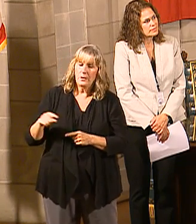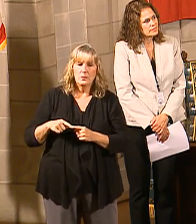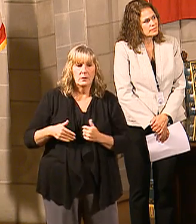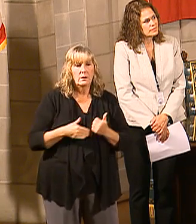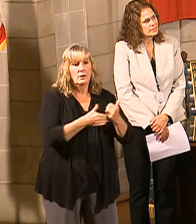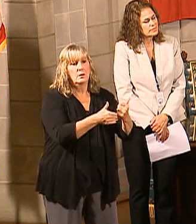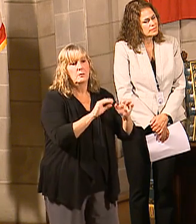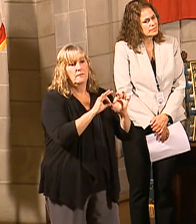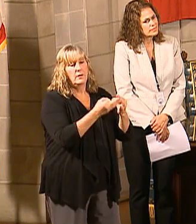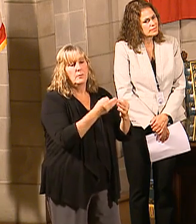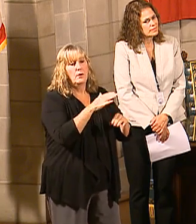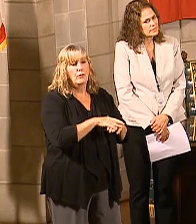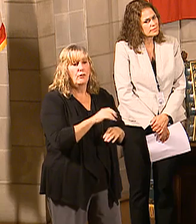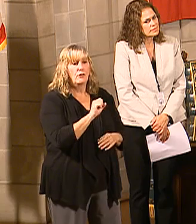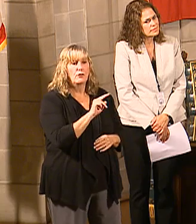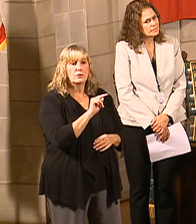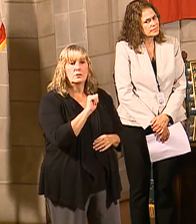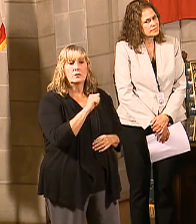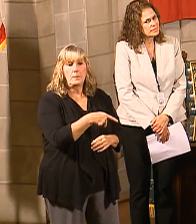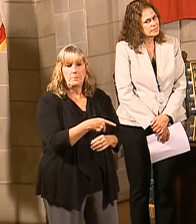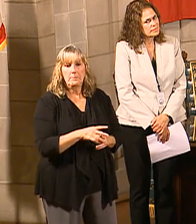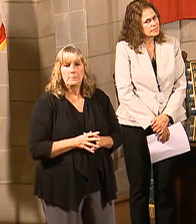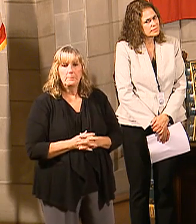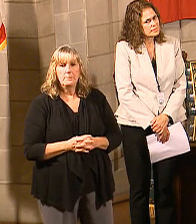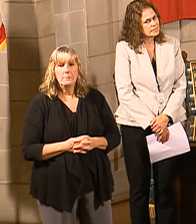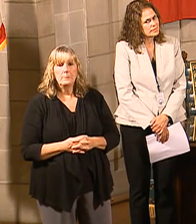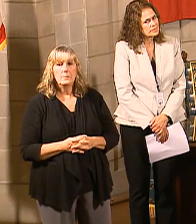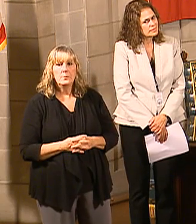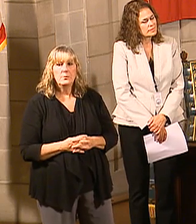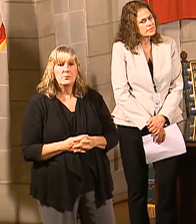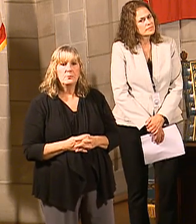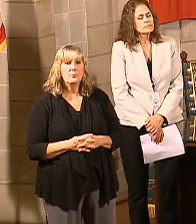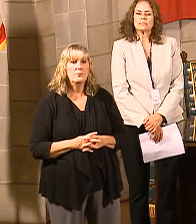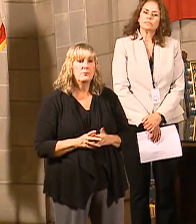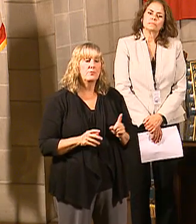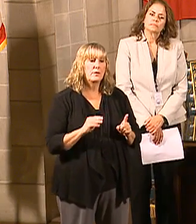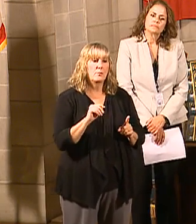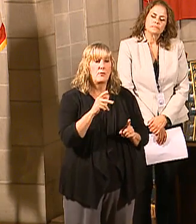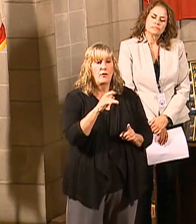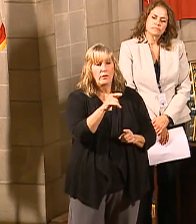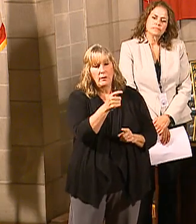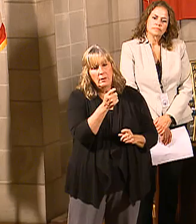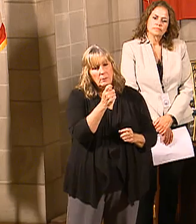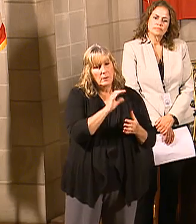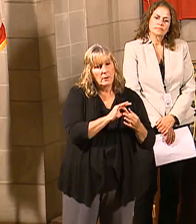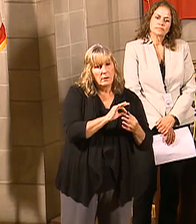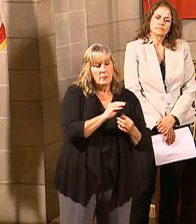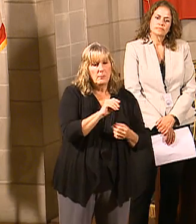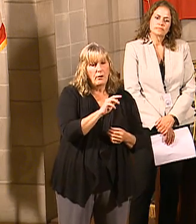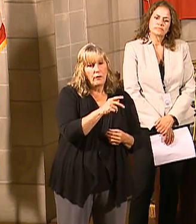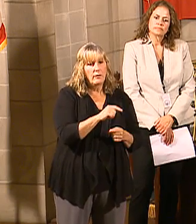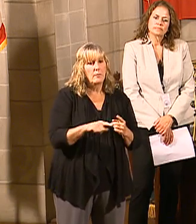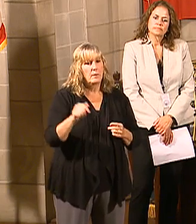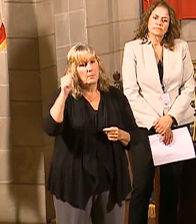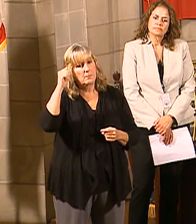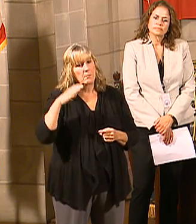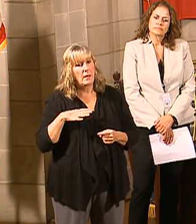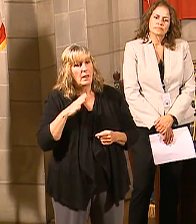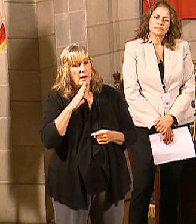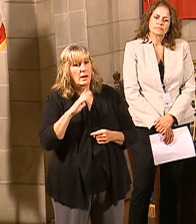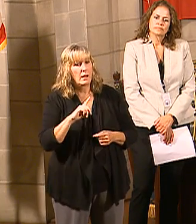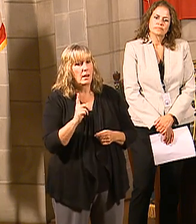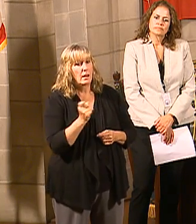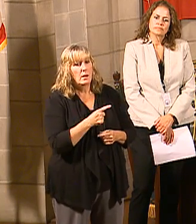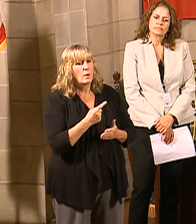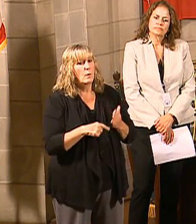on SNAP. Martha sort of touched on this, but I guess I'm curious as to what is it specifically that